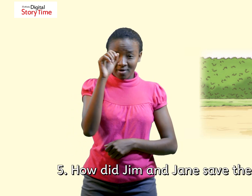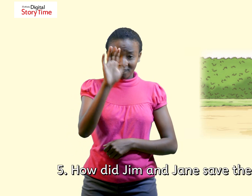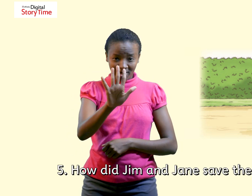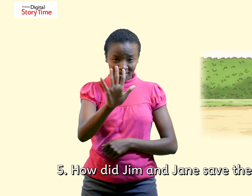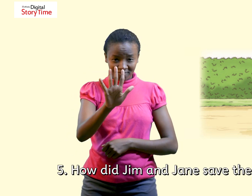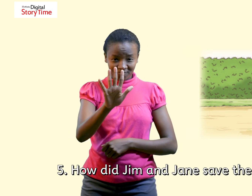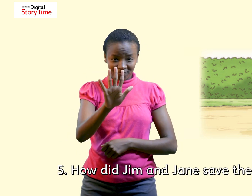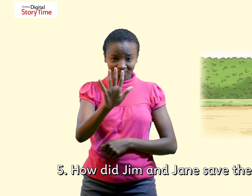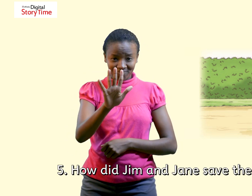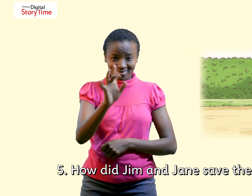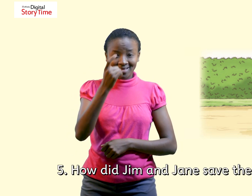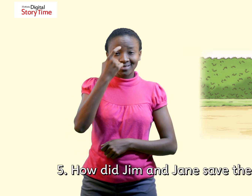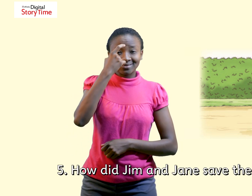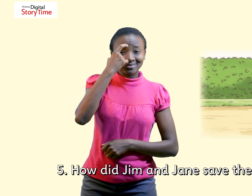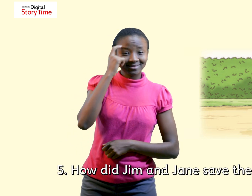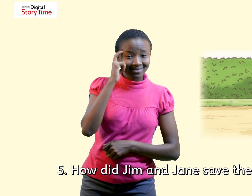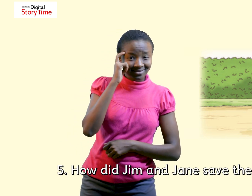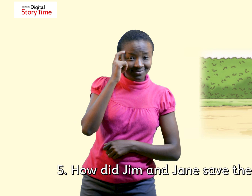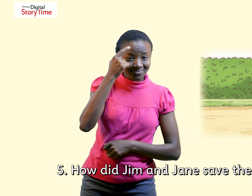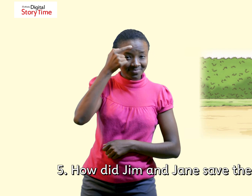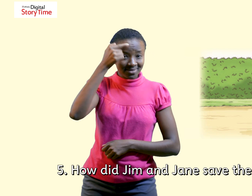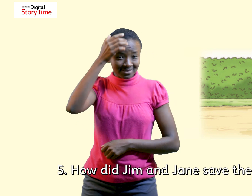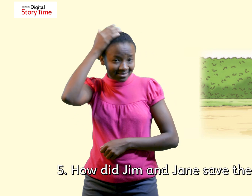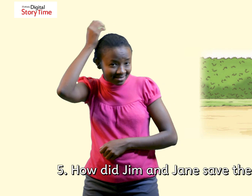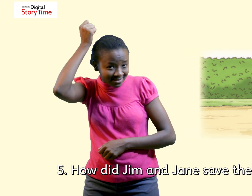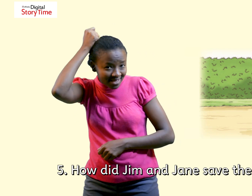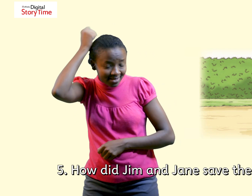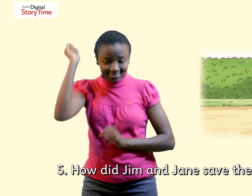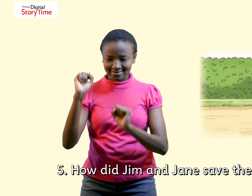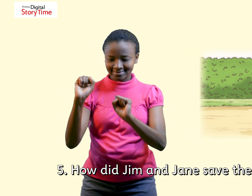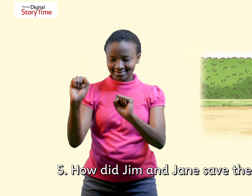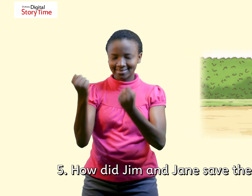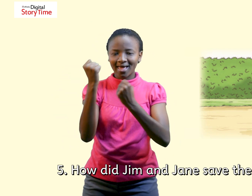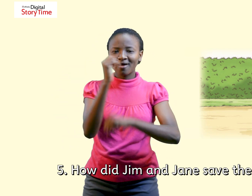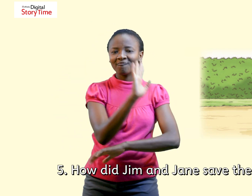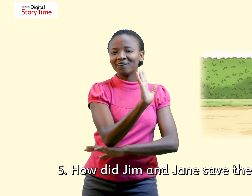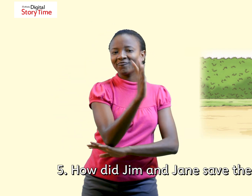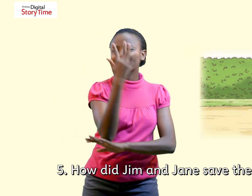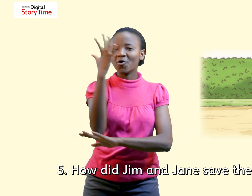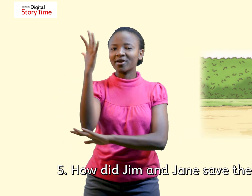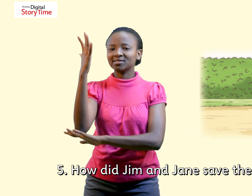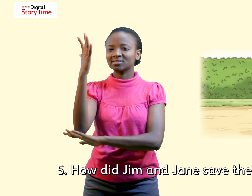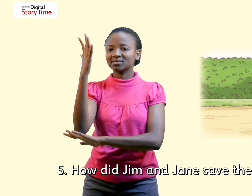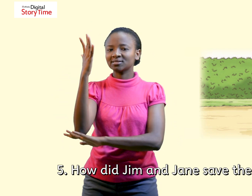5. How did Jim and Jen save the forest?